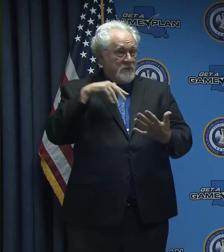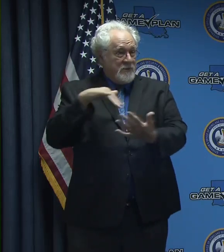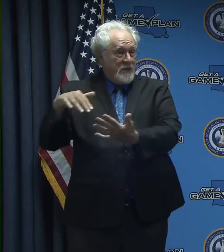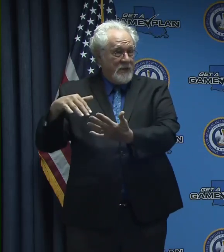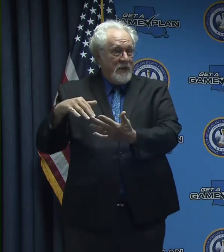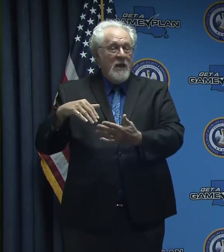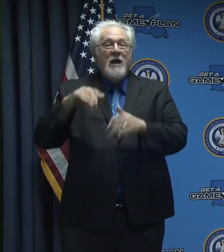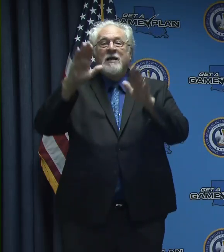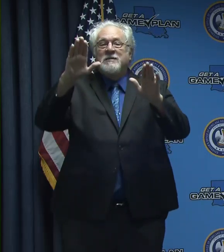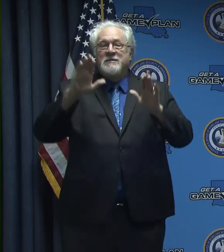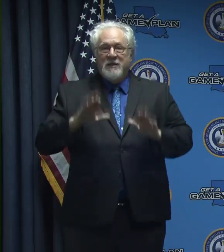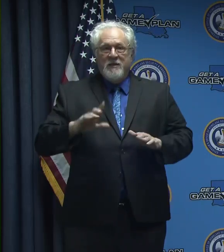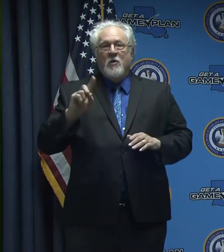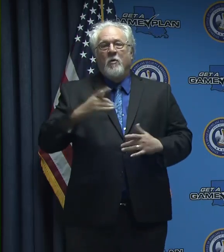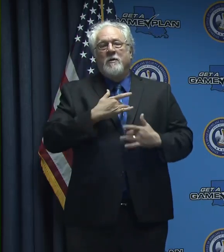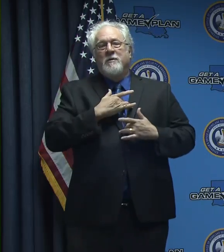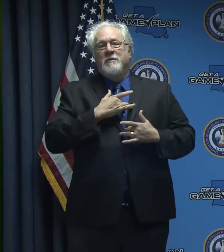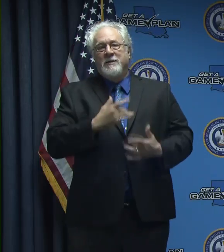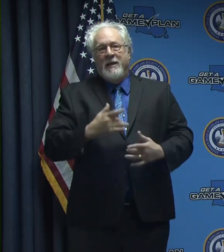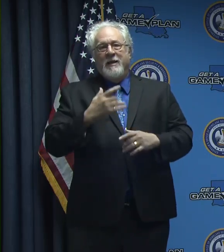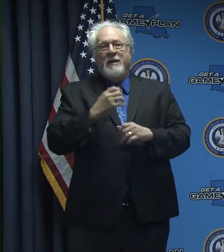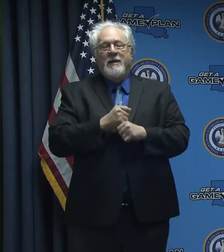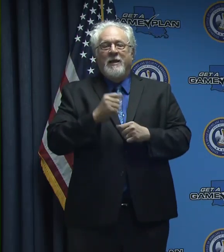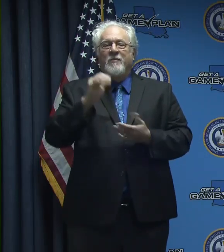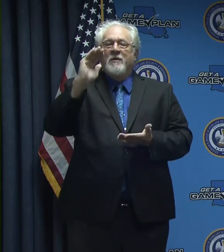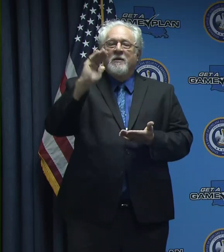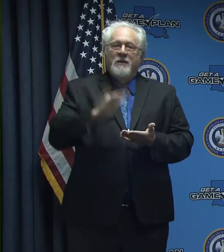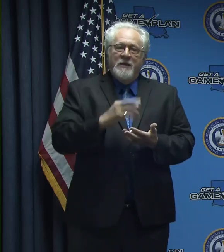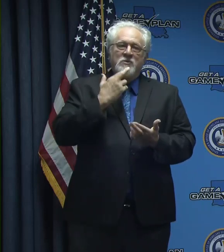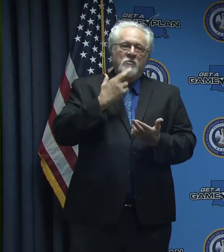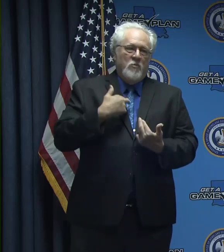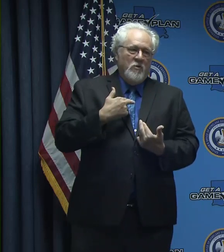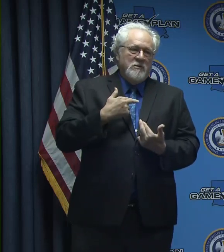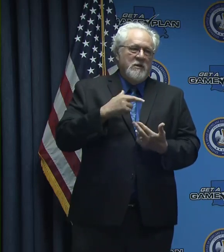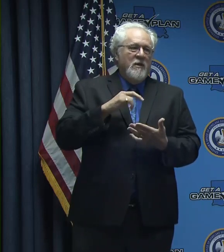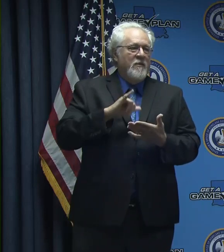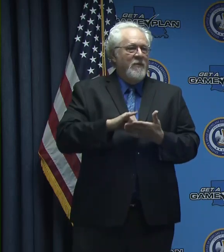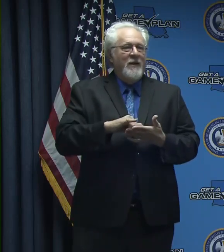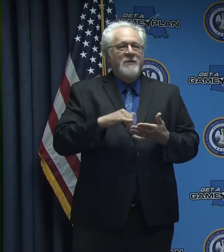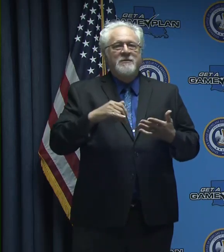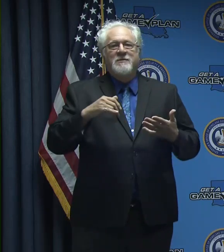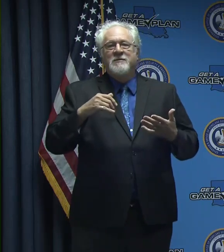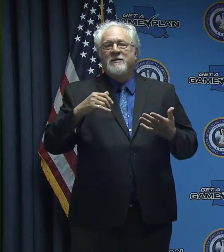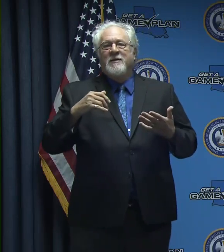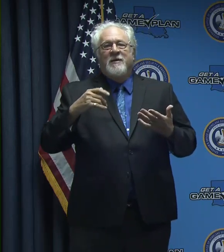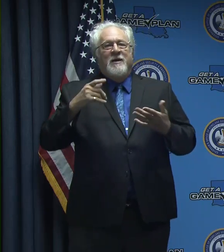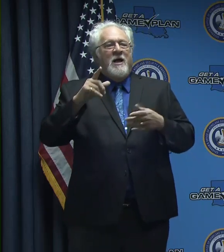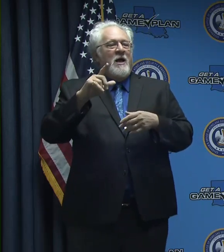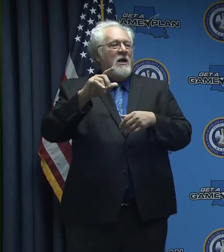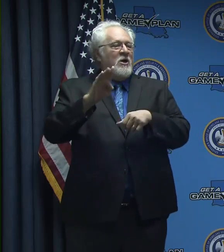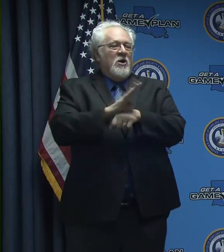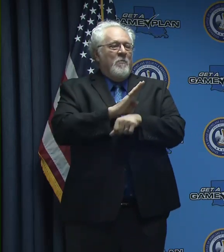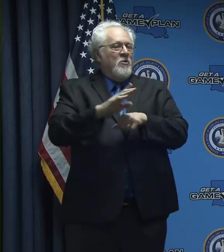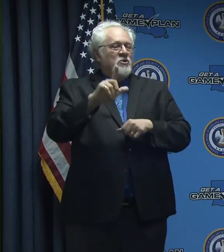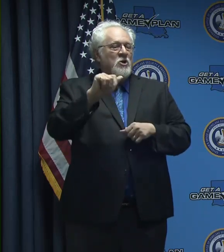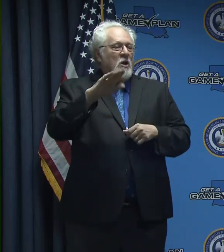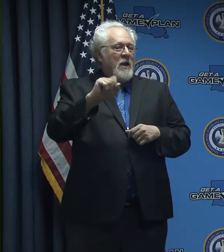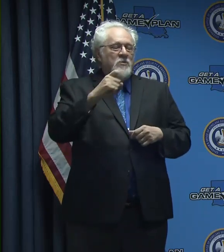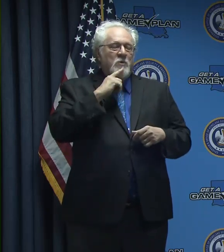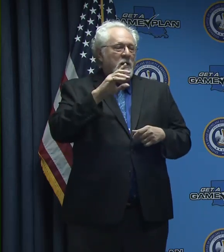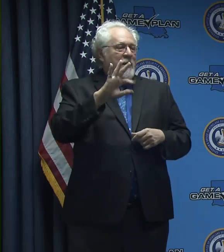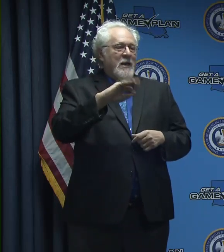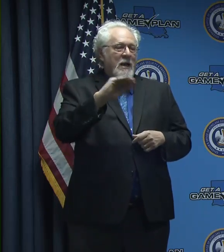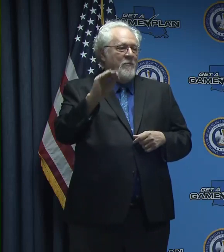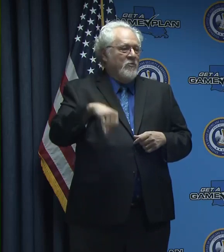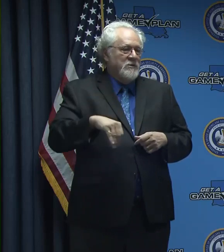it's the Sundays where you typically get the fewest reports. And I think that's a function of the commercial labs, because over 90%